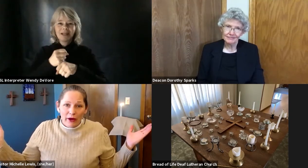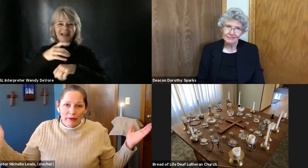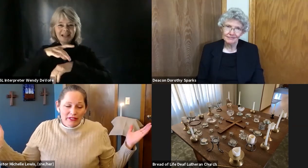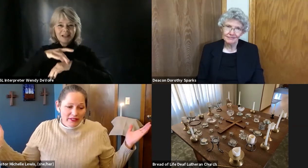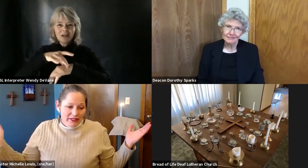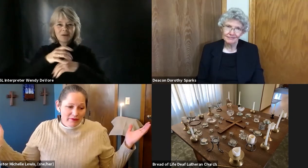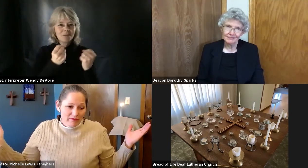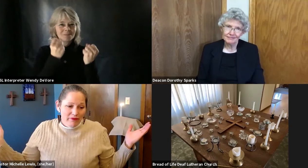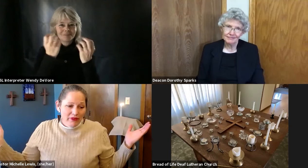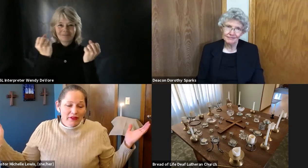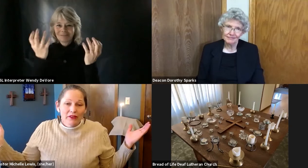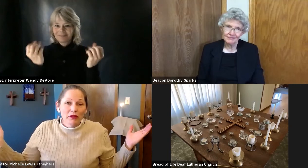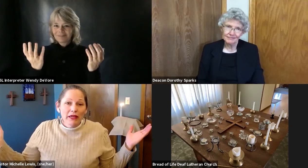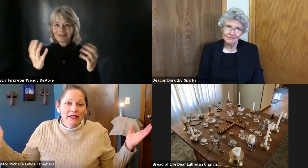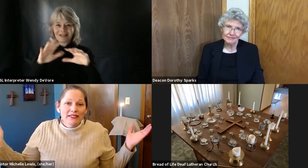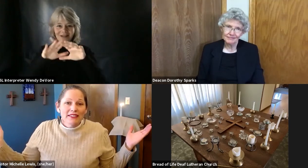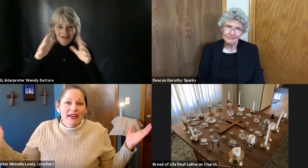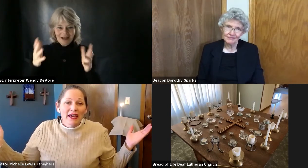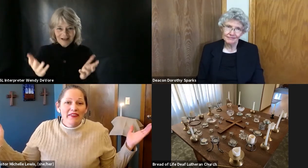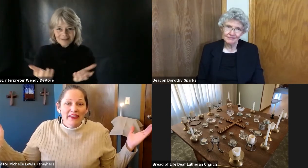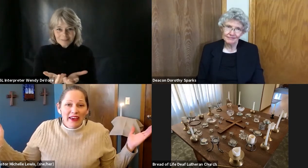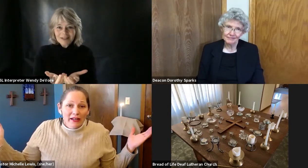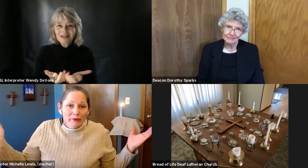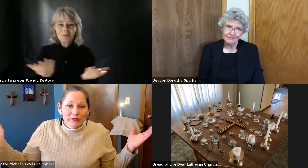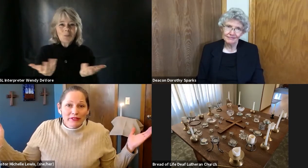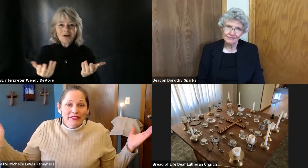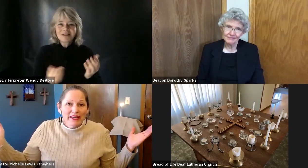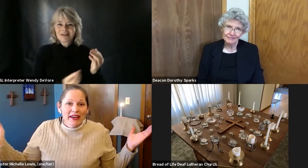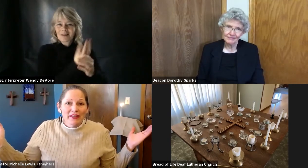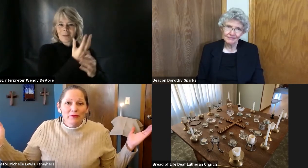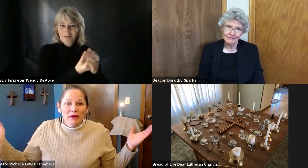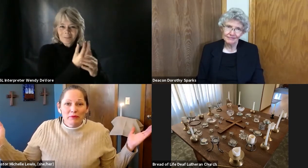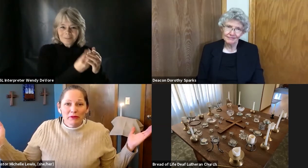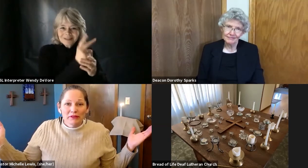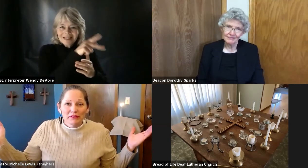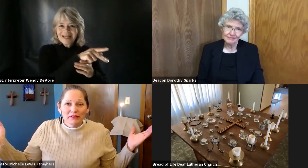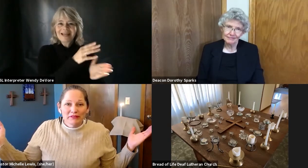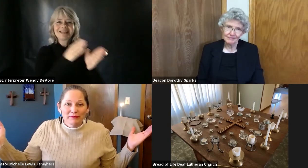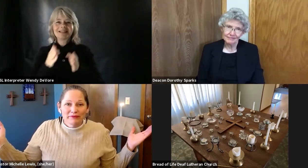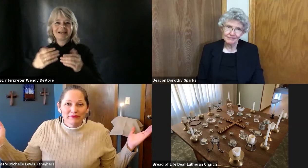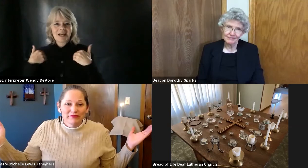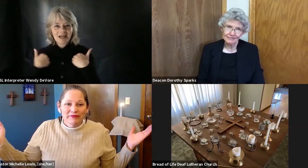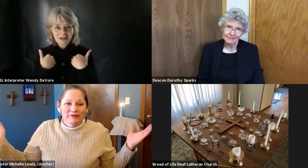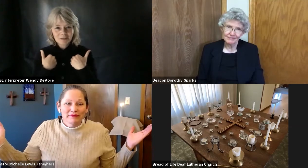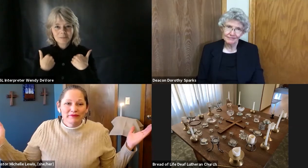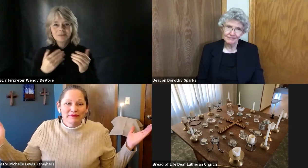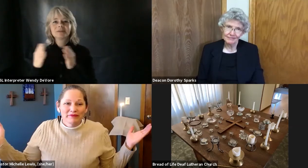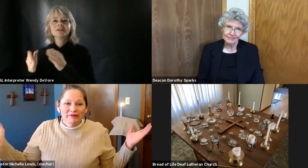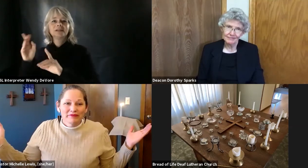its inhabitants, the plants, the animals, and the people.